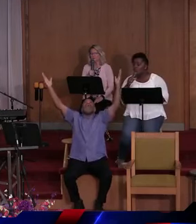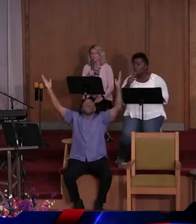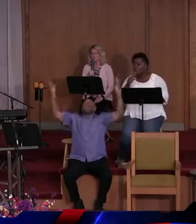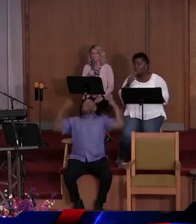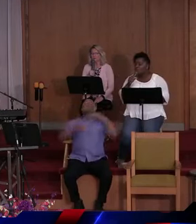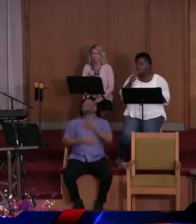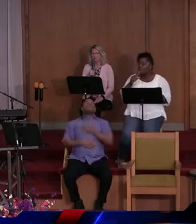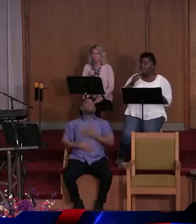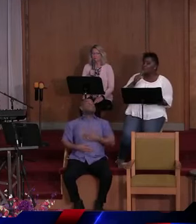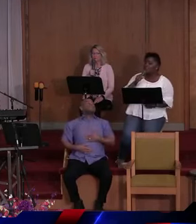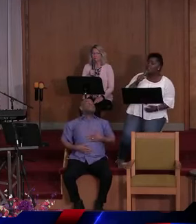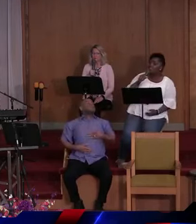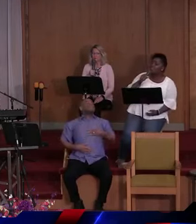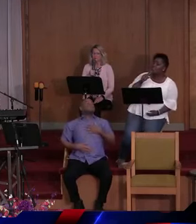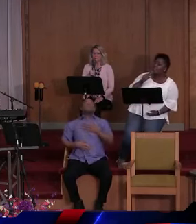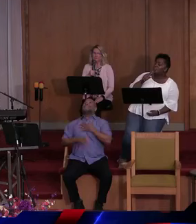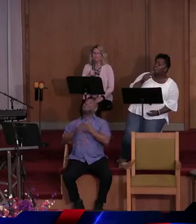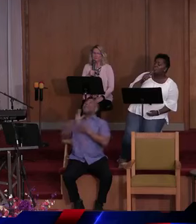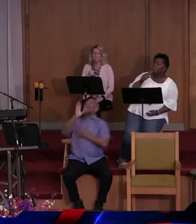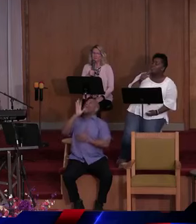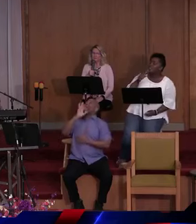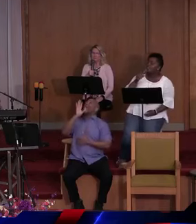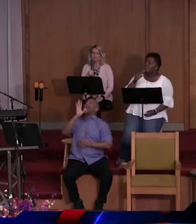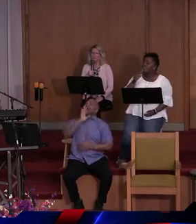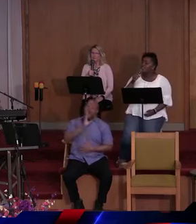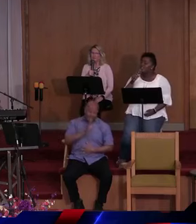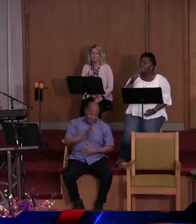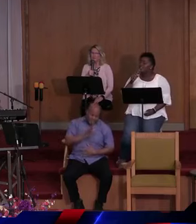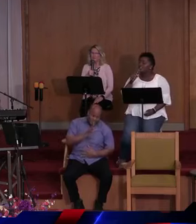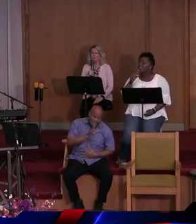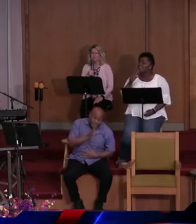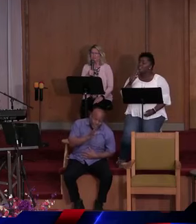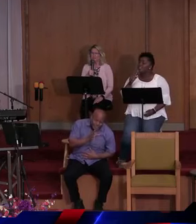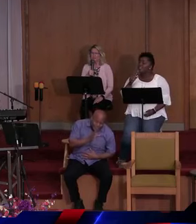Please speak to me. Please speak to me.